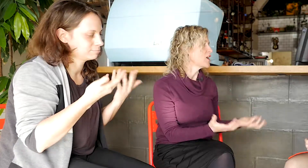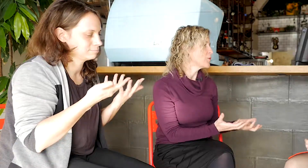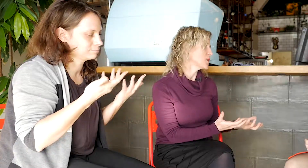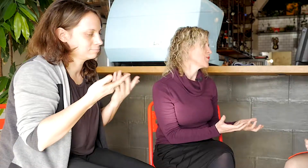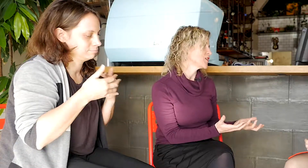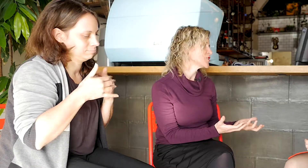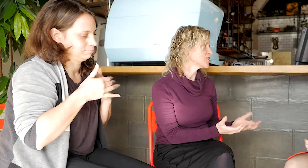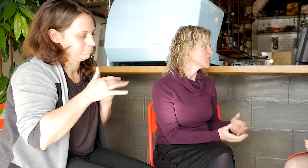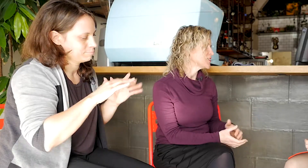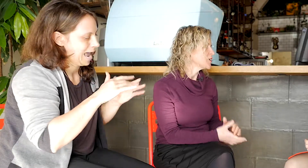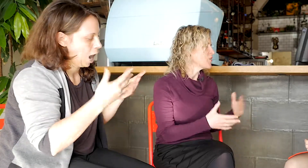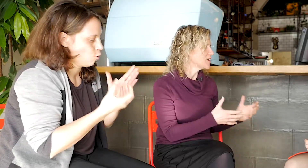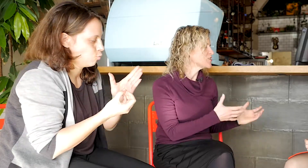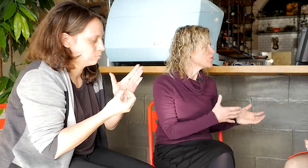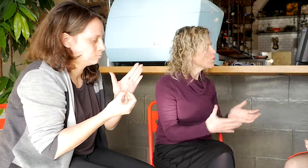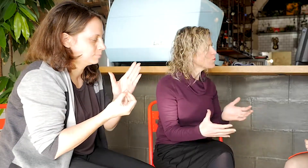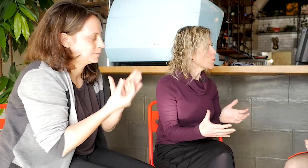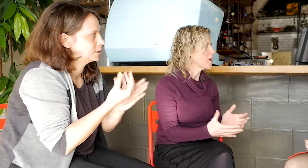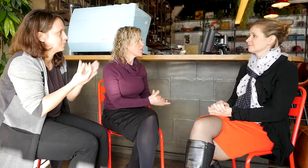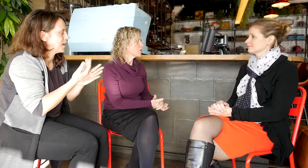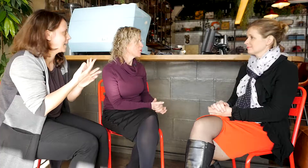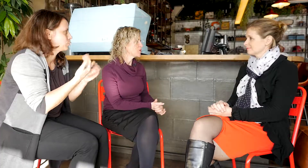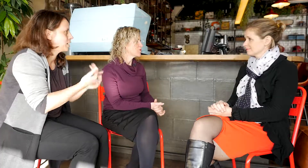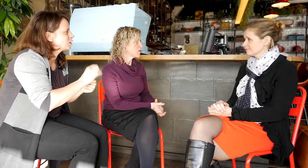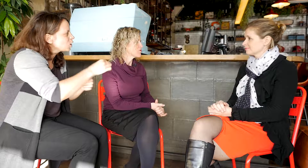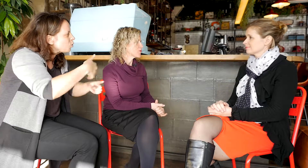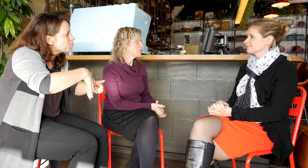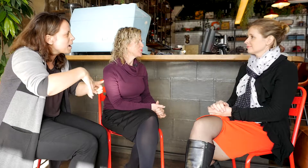developing Merge, and sort of your background and where you've come from.